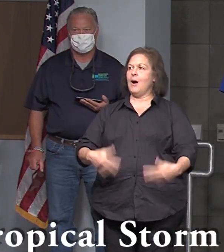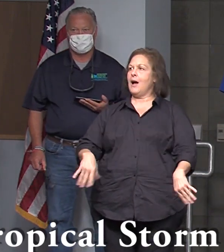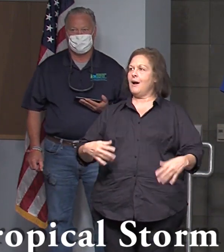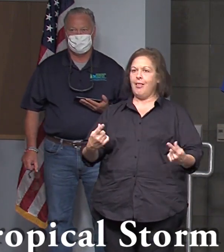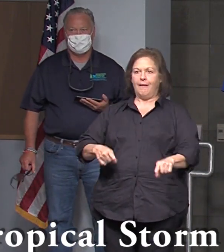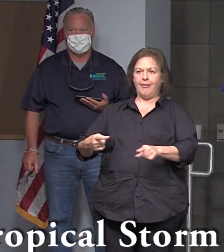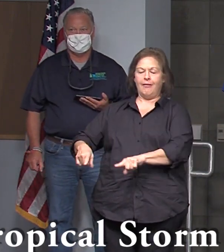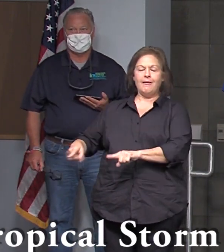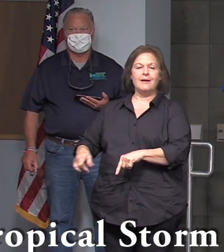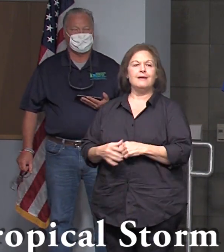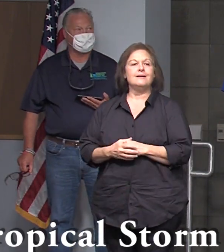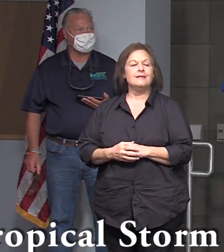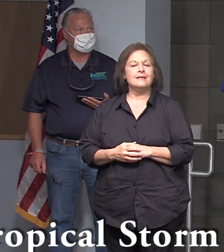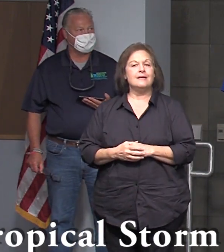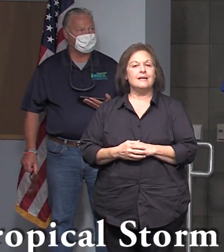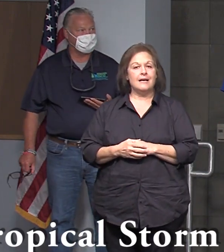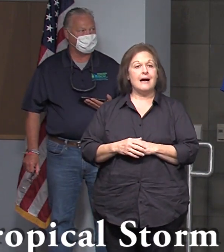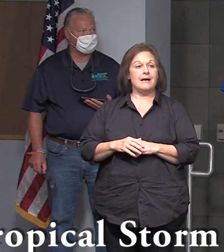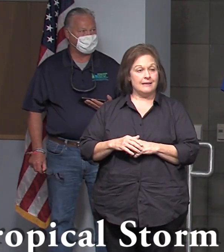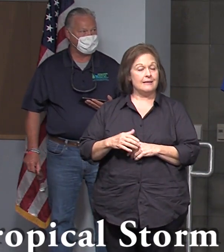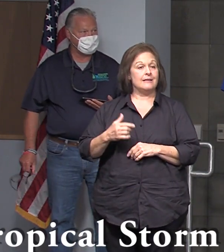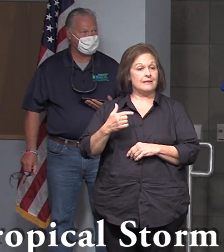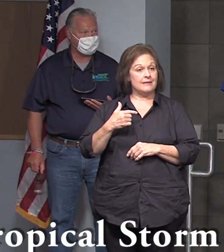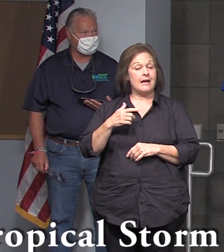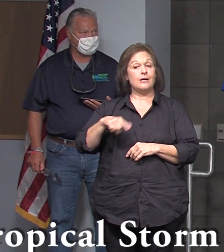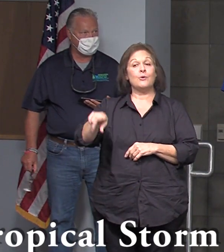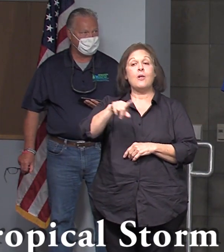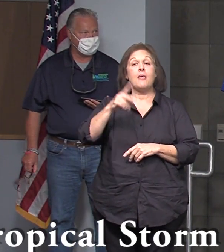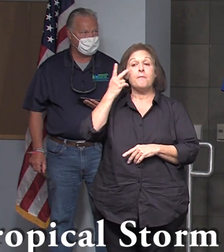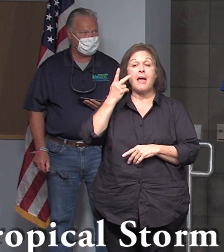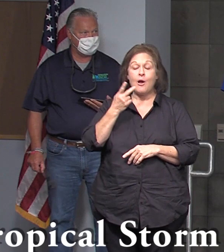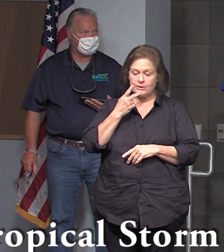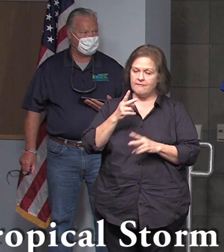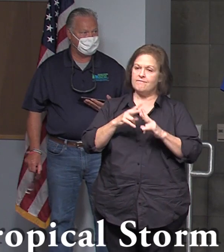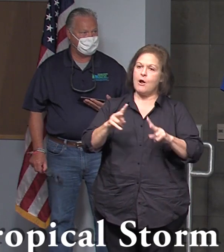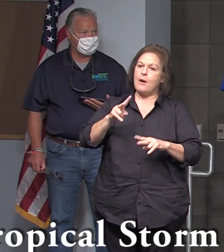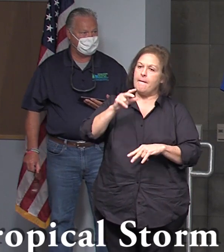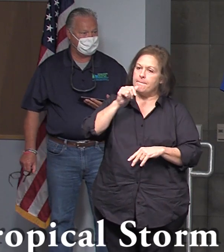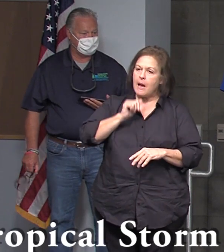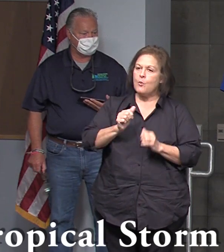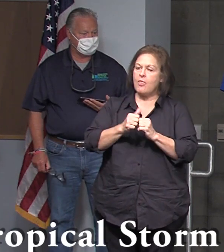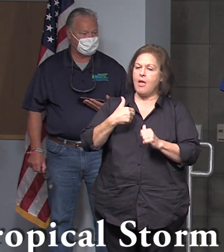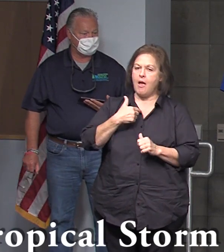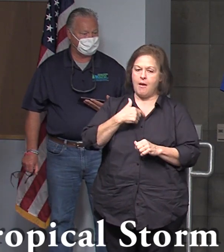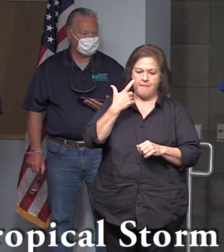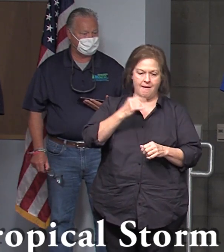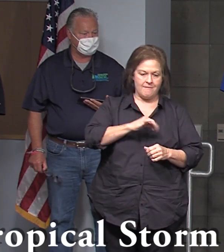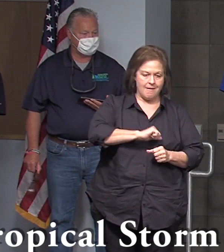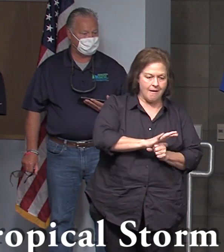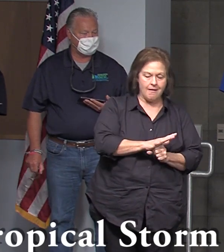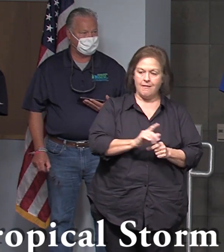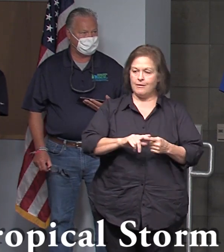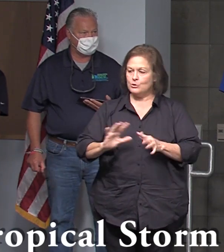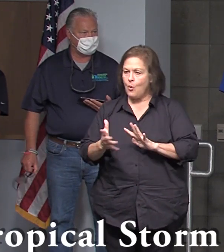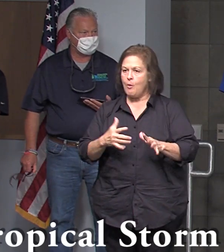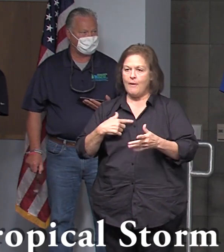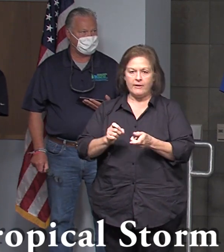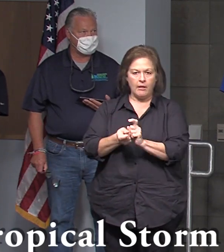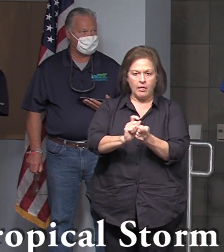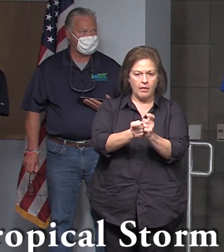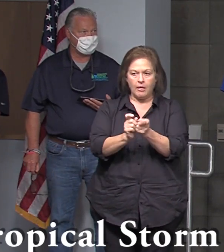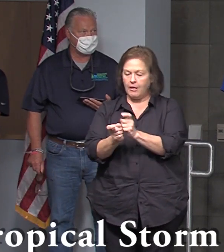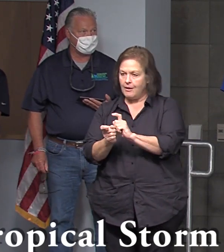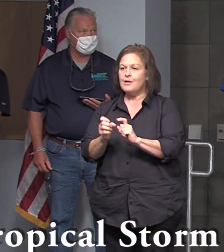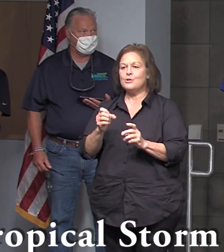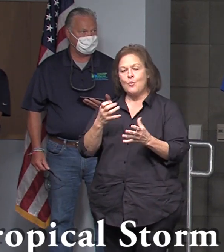But one thing that I have to say is for sure that our parents have been extremely patient with us between the pandemic and the storms. We've had to make a lot of adjustments. So we want